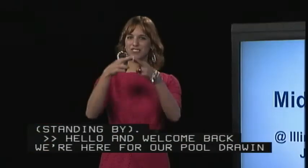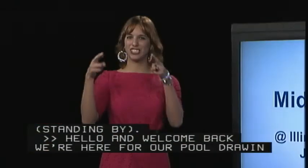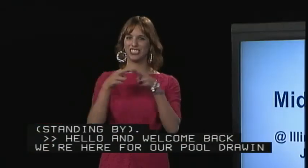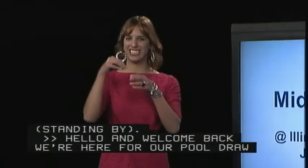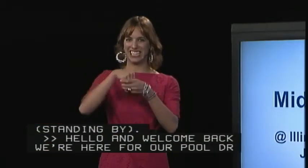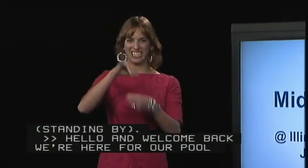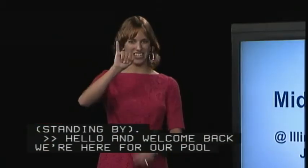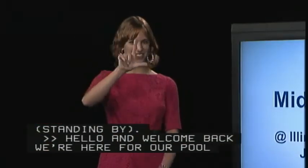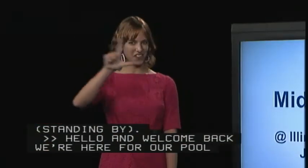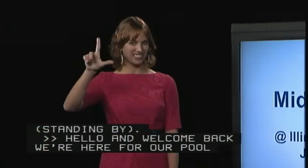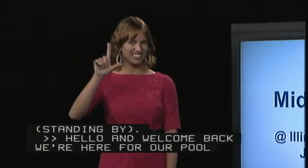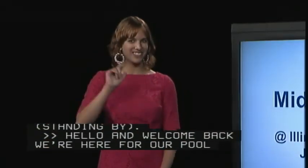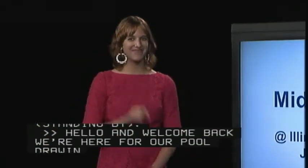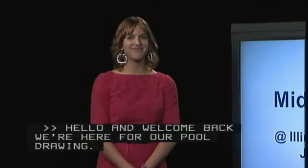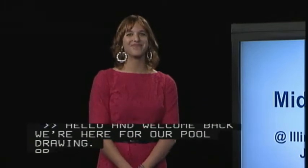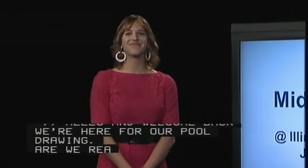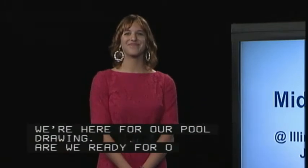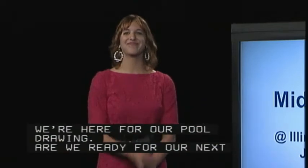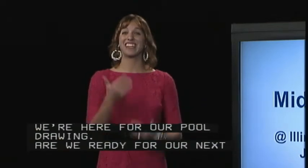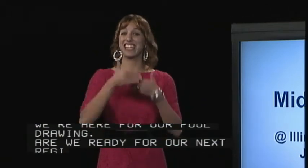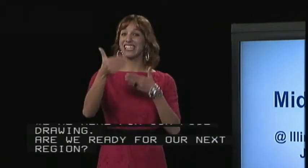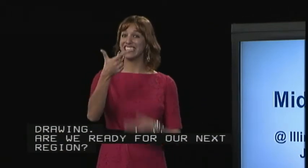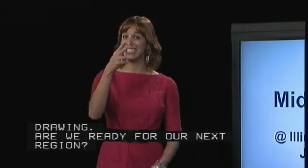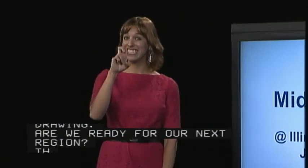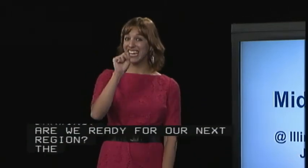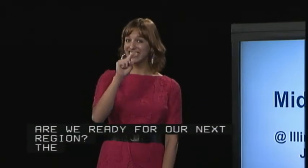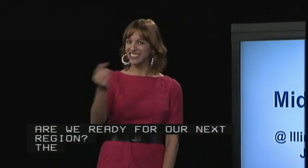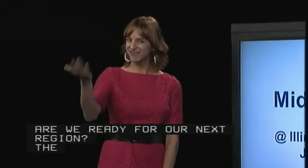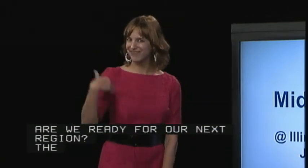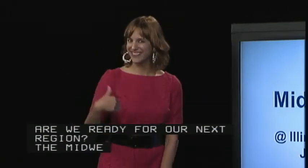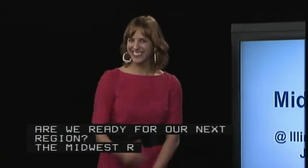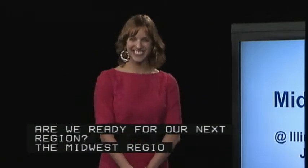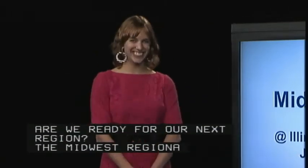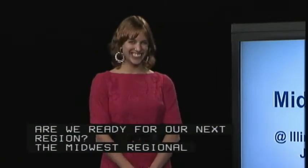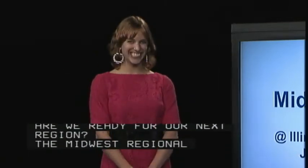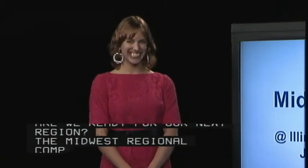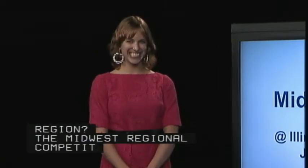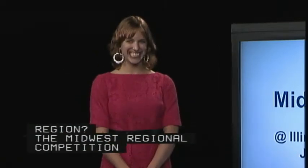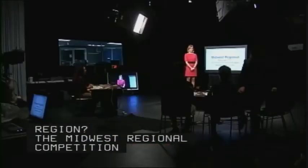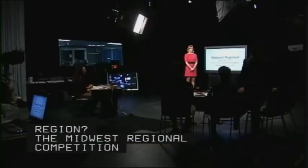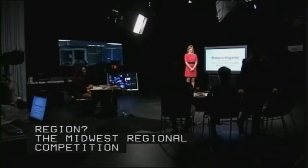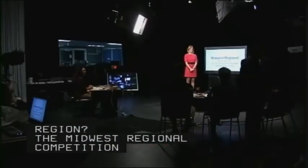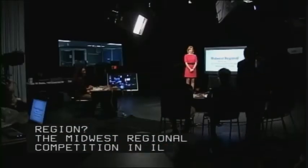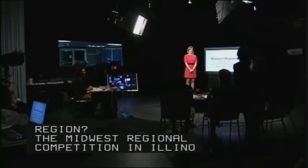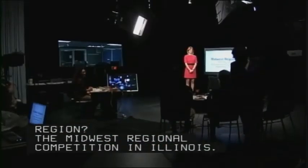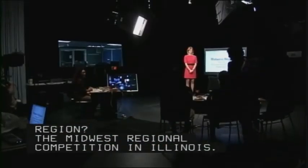The Midwest Regional Competition in Illinois. If I could have my next guest come join me.